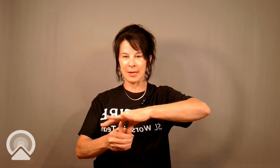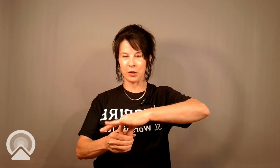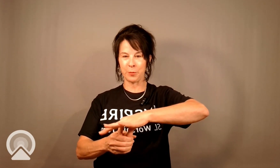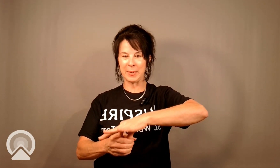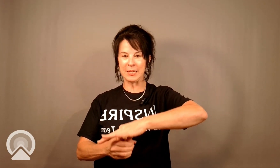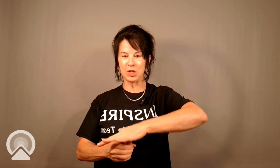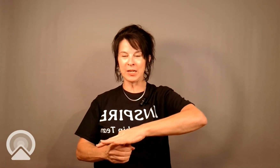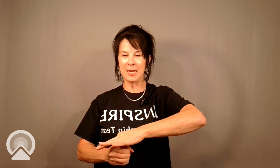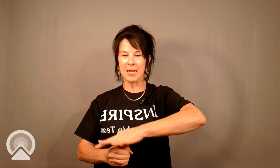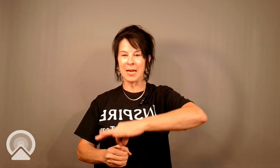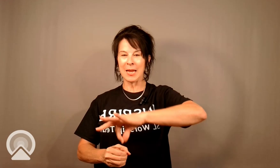you're pinching